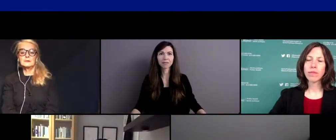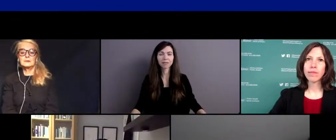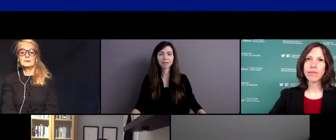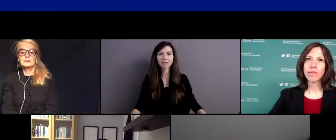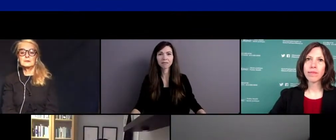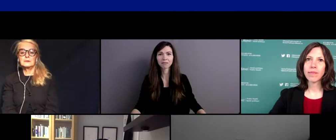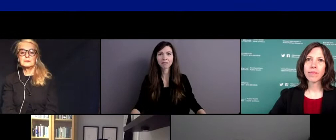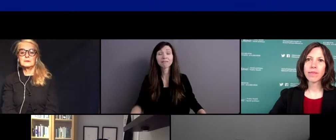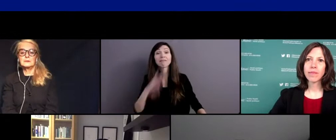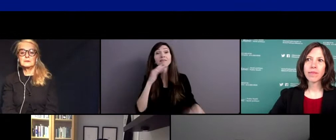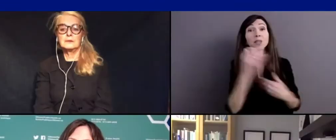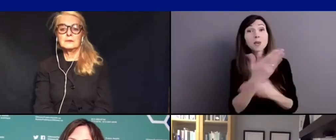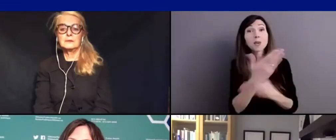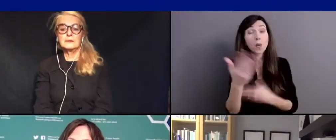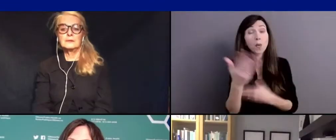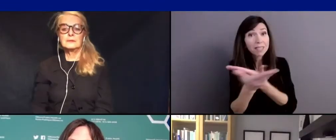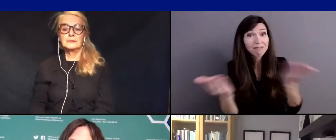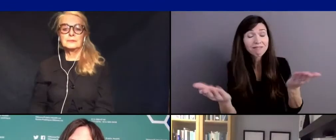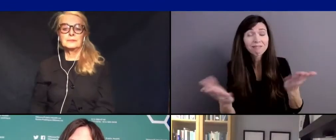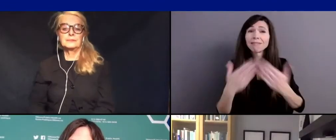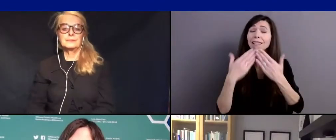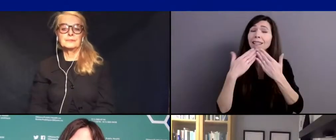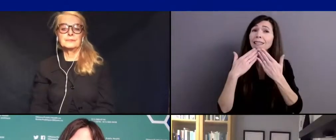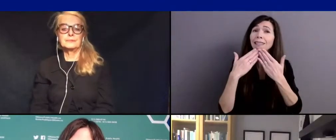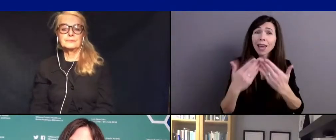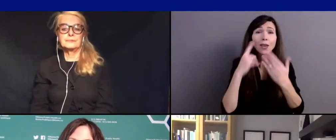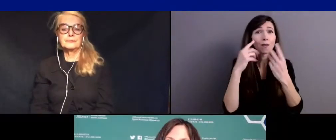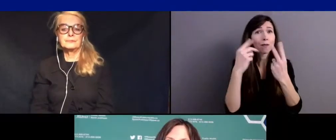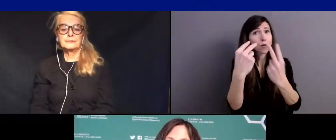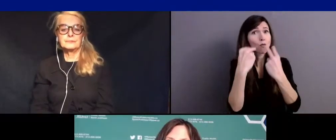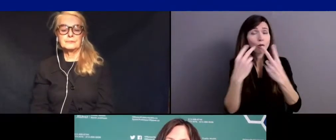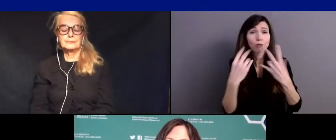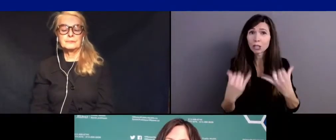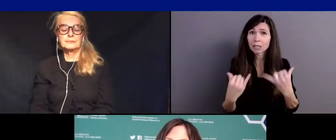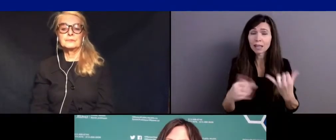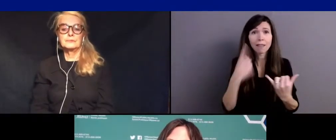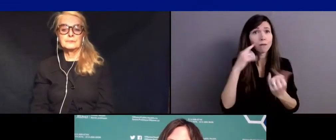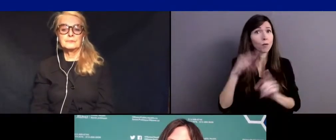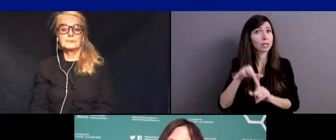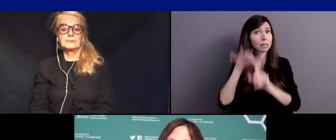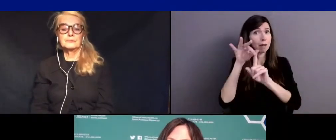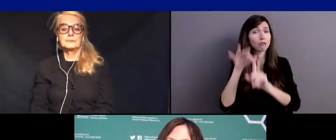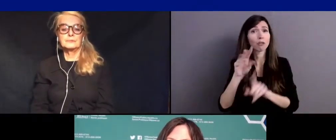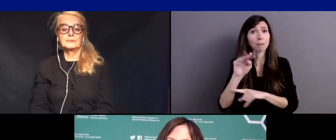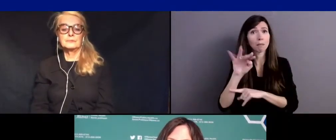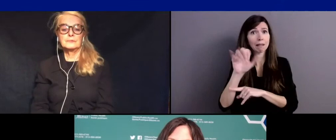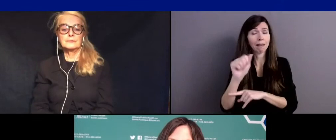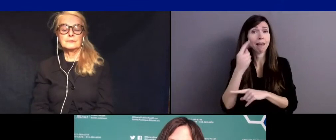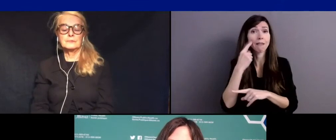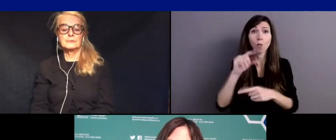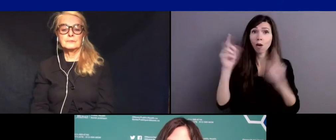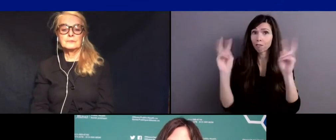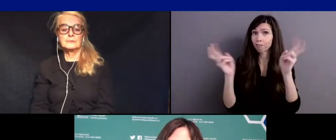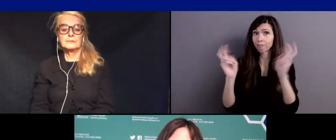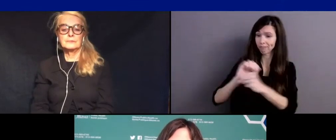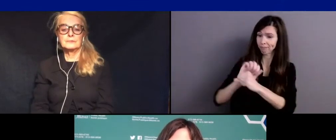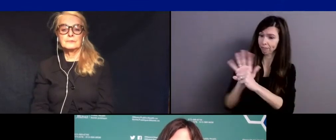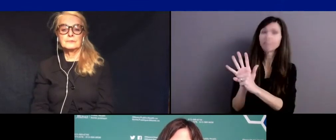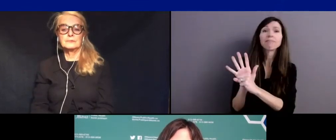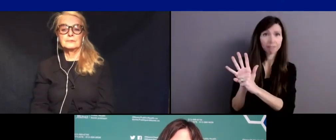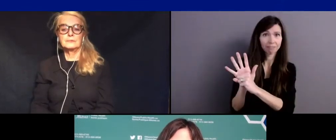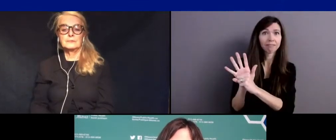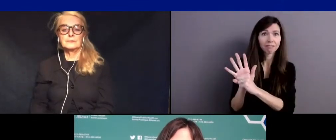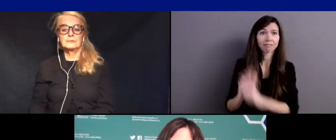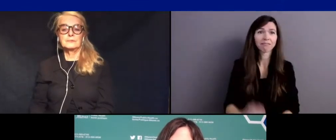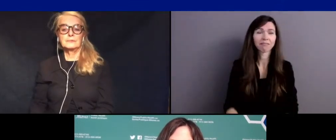Good morning, bon matin à tous. Thank you for joining us for today's special media availability on the novel coronavirus COVID-19. Merci de vous joindre à ce